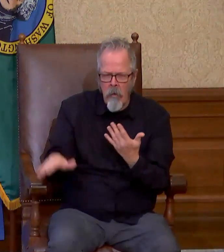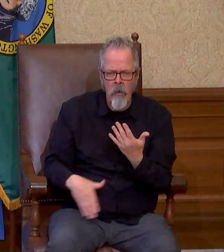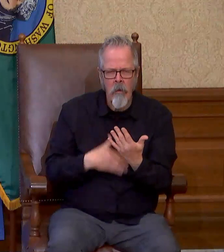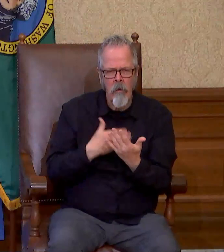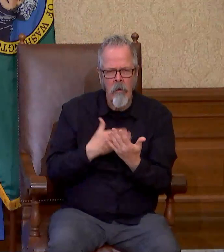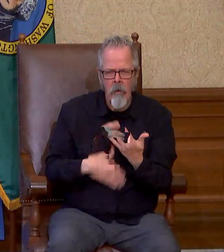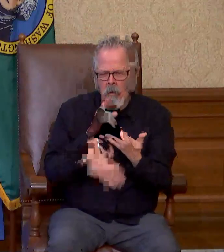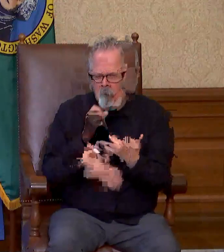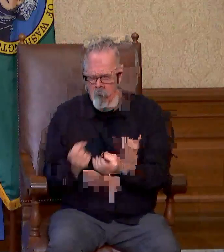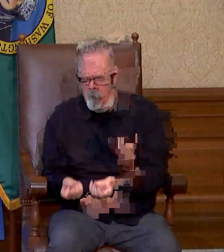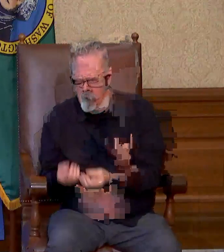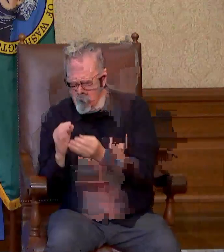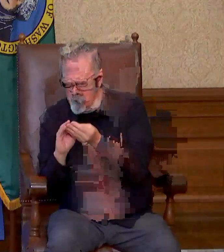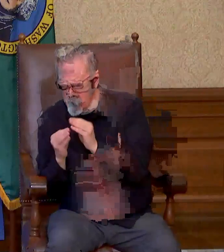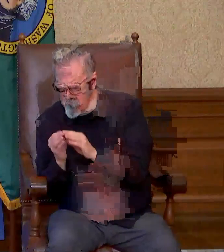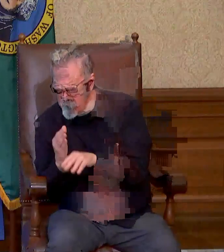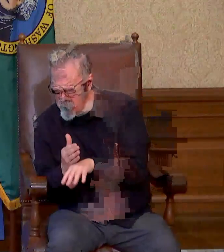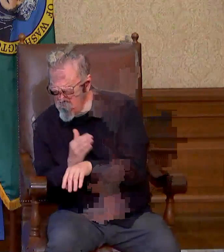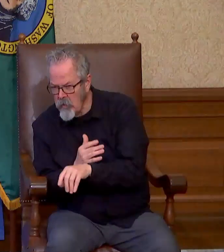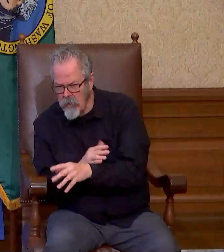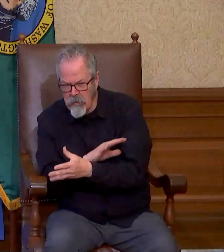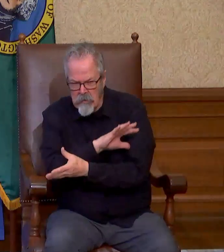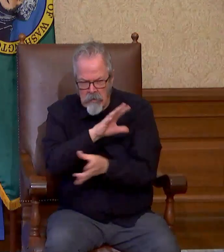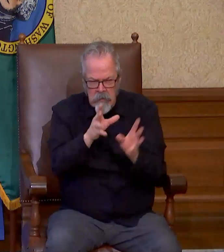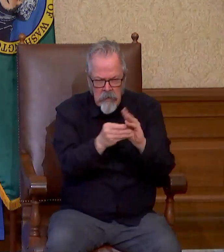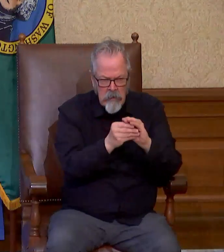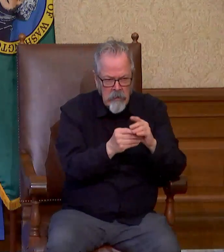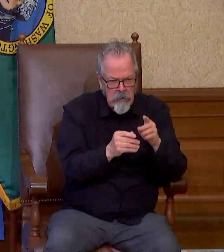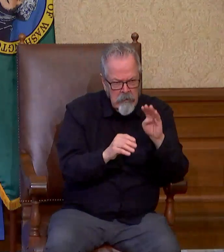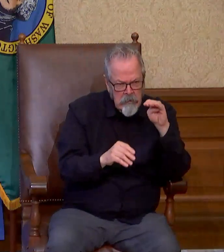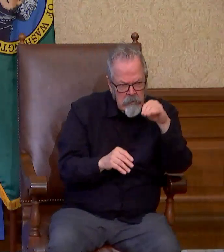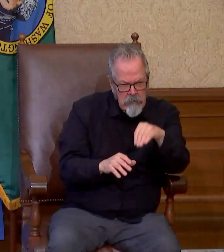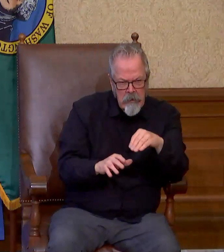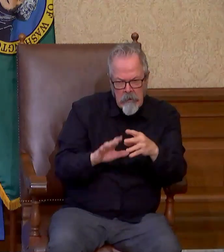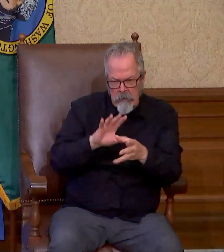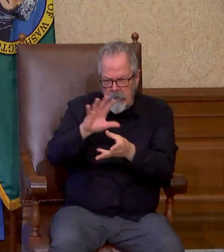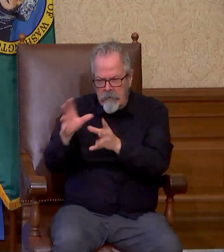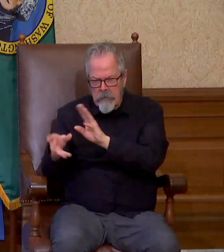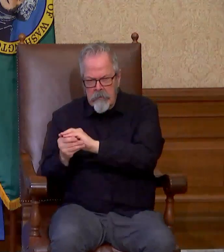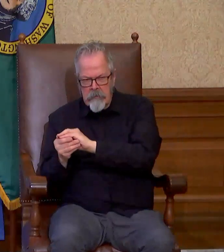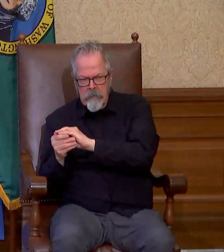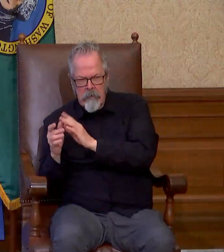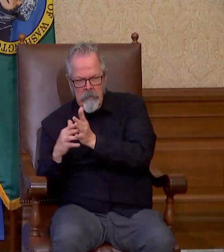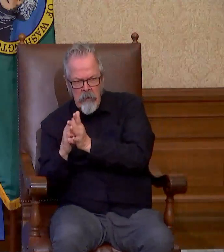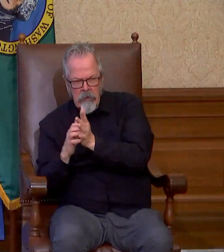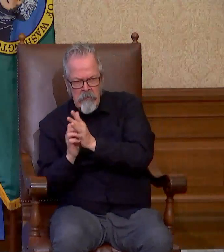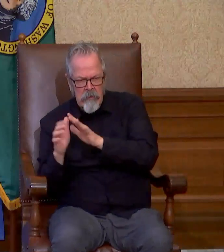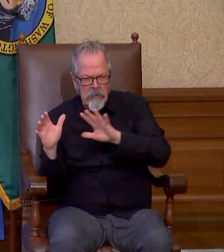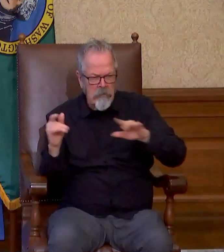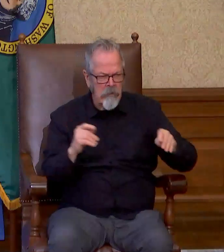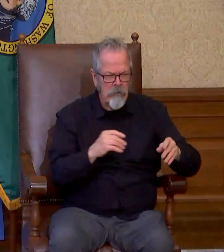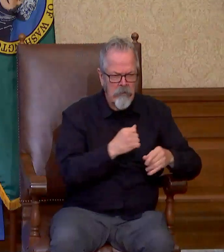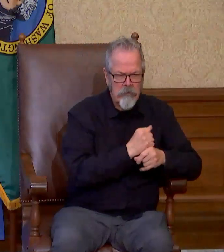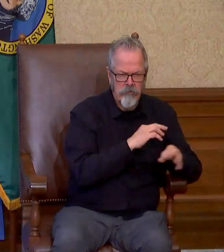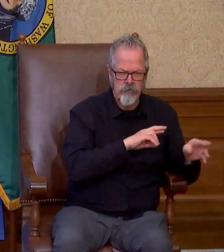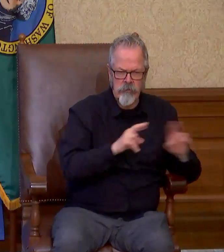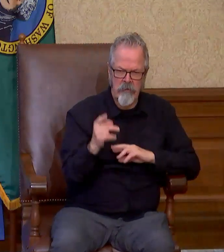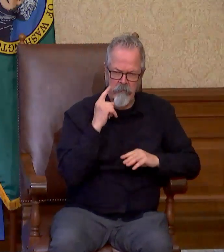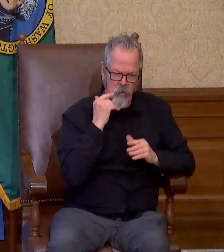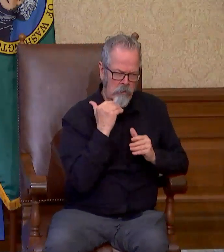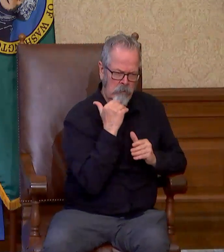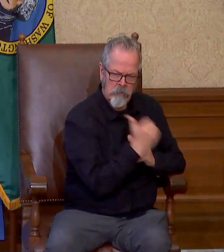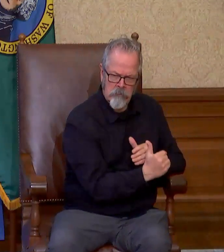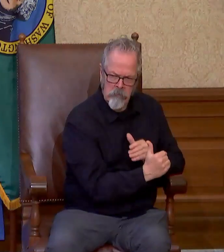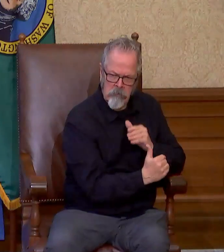about Friday. But we've got the information that we need to make that decision. We just need